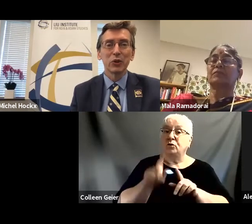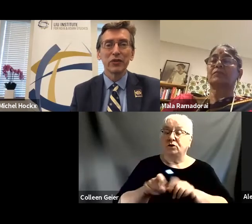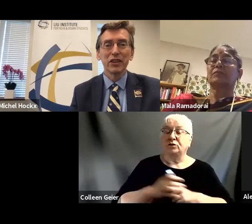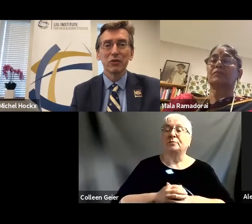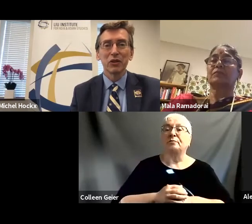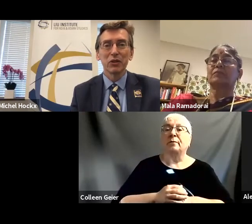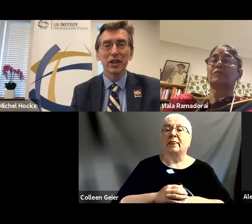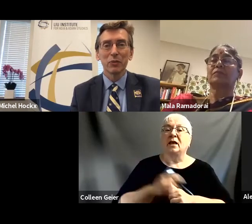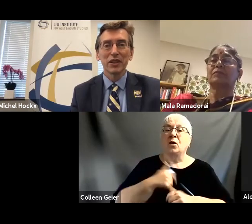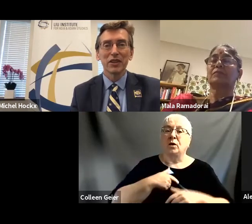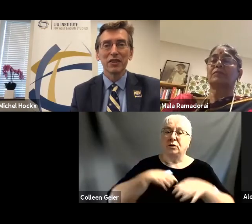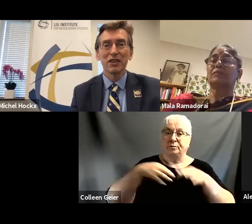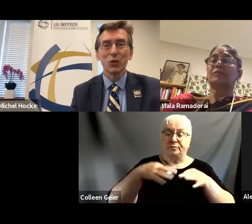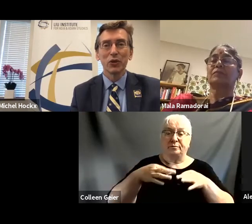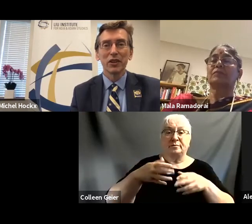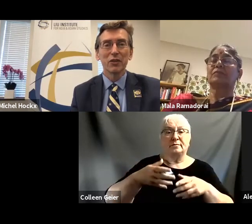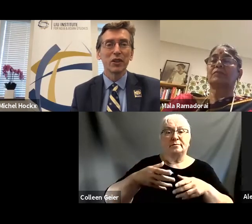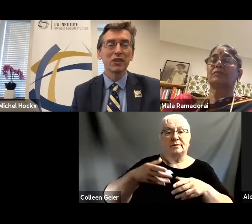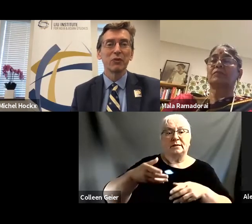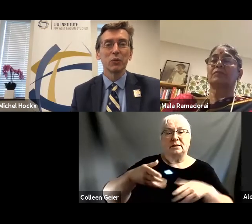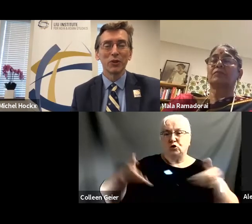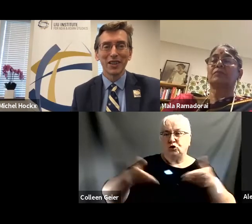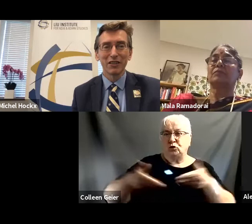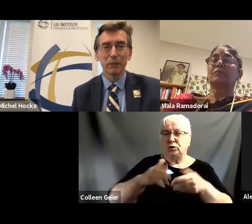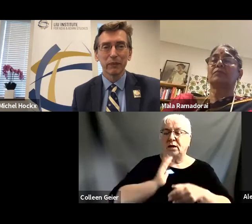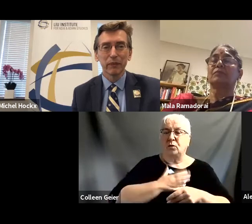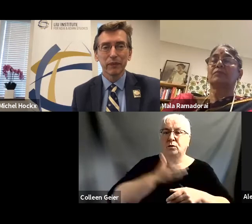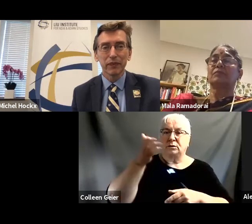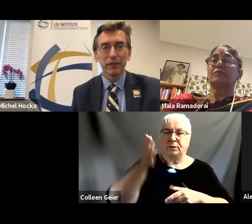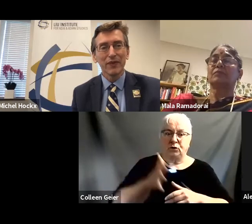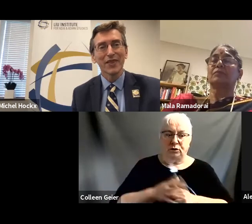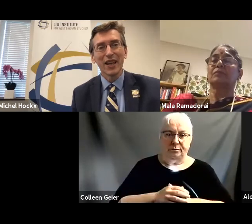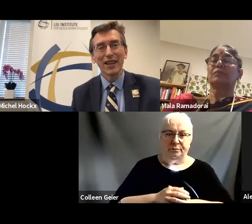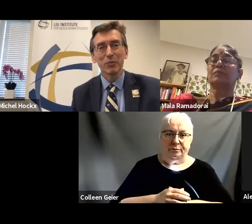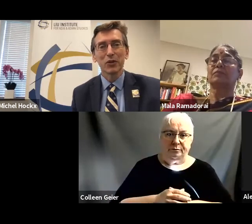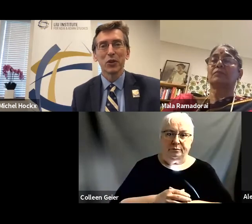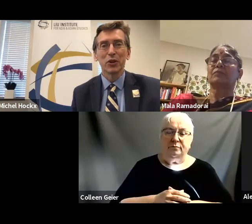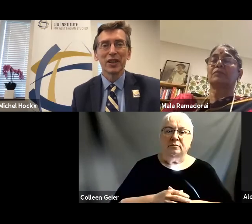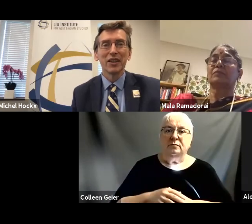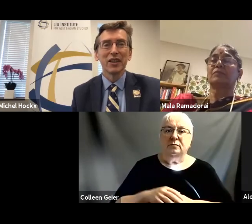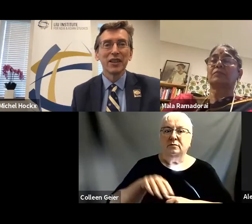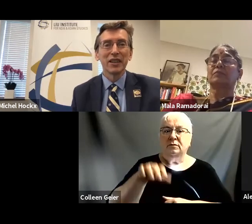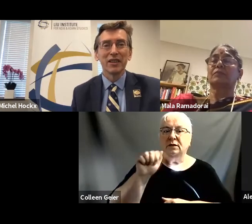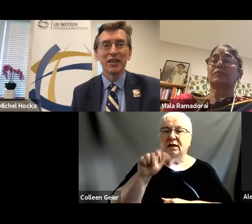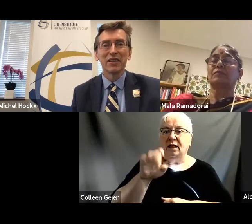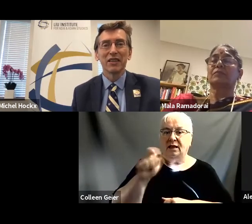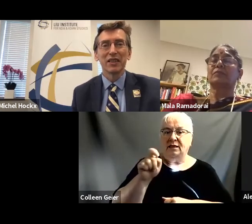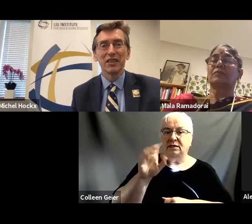to briefly introduce our speakers in the order in which they will present. Alex Montoya,